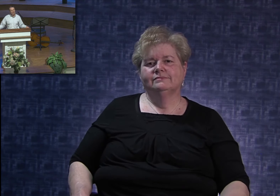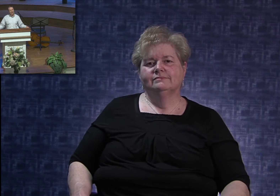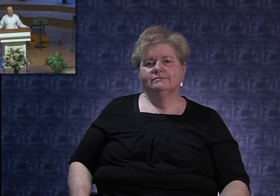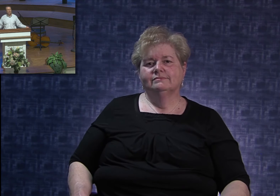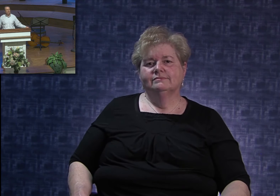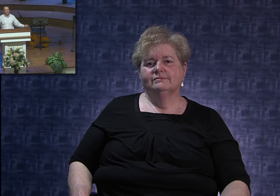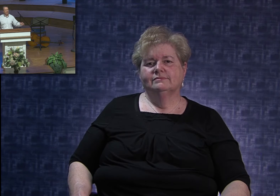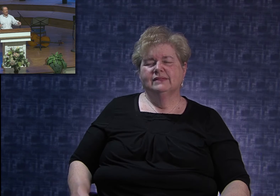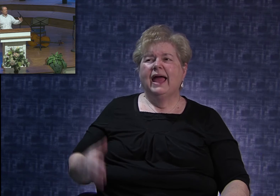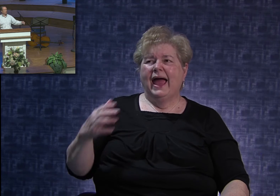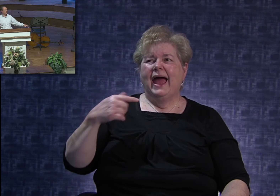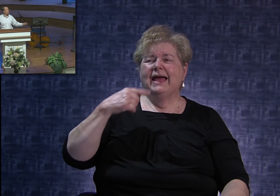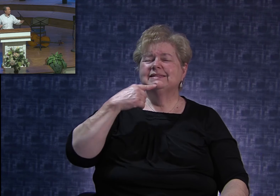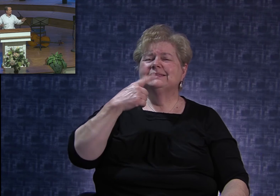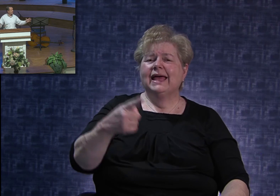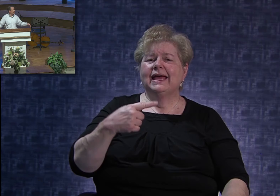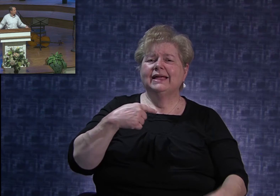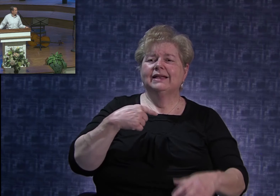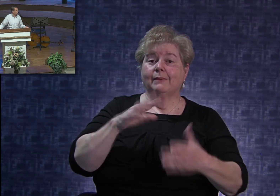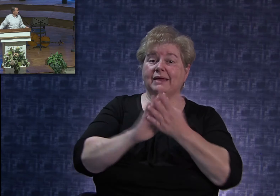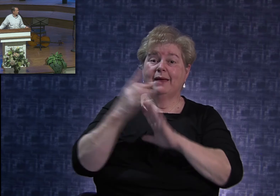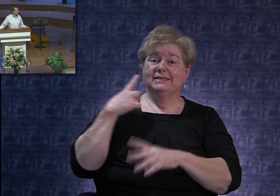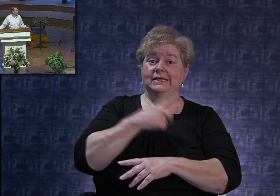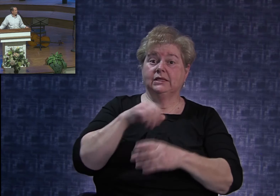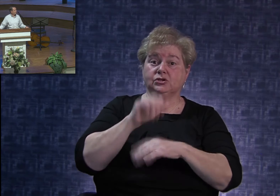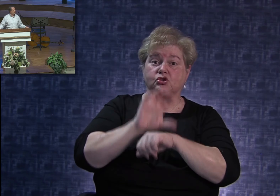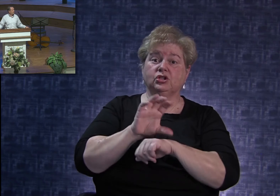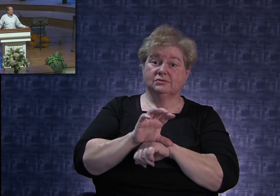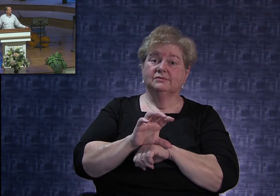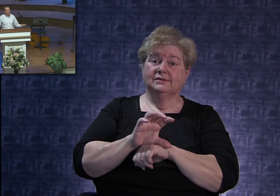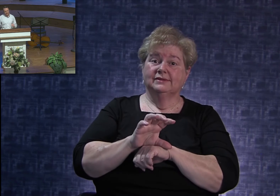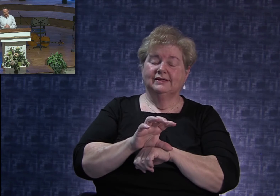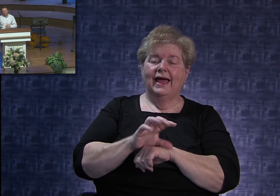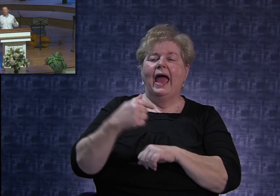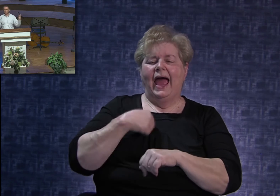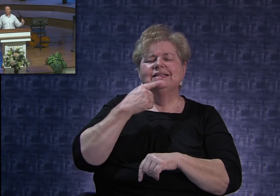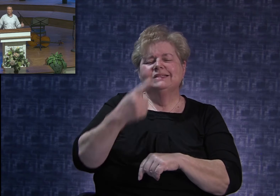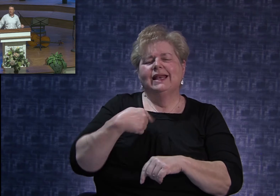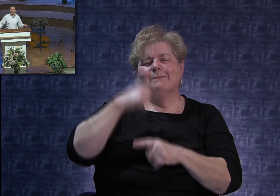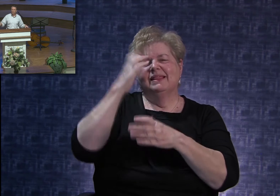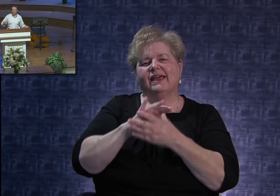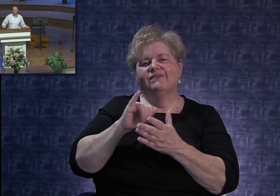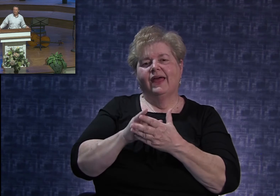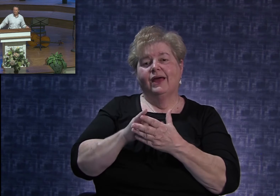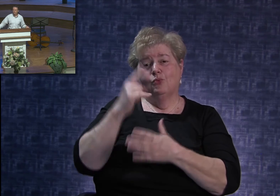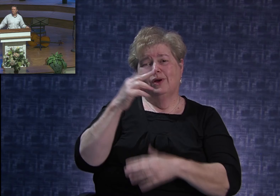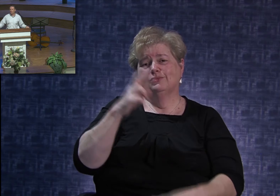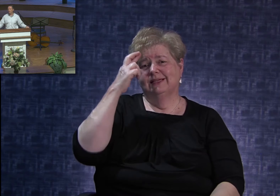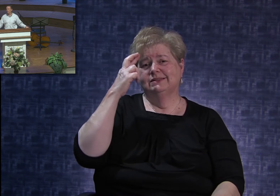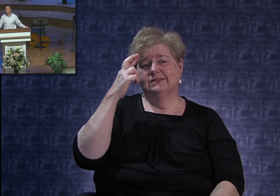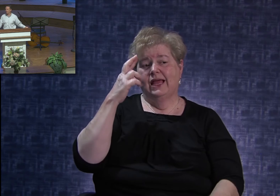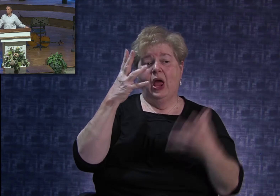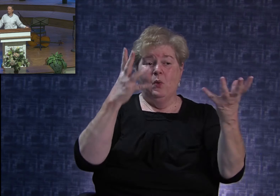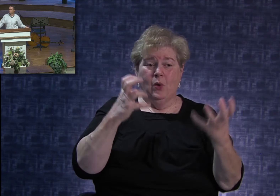He said, "I said that I believed," became a deacon in his church, by the way. He said, "I said I believed all that stuff for one reason, to